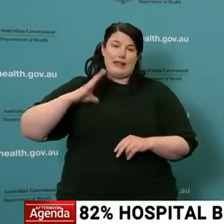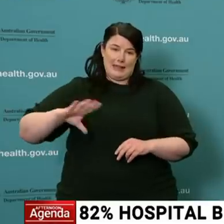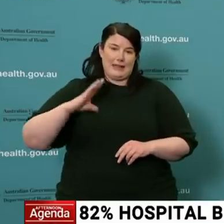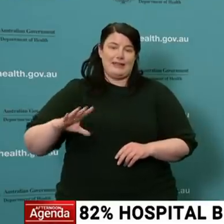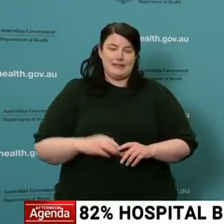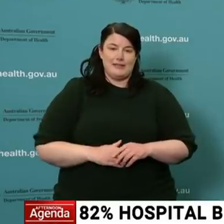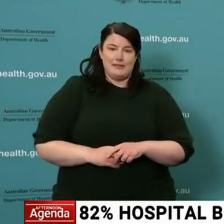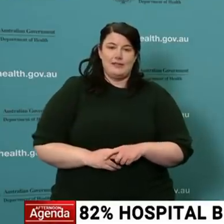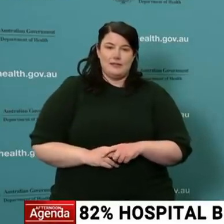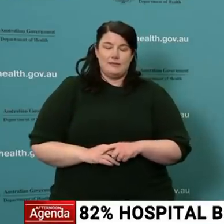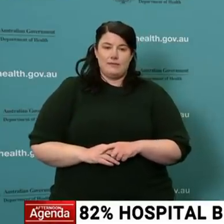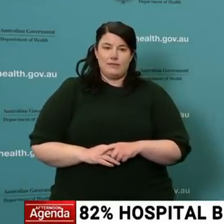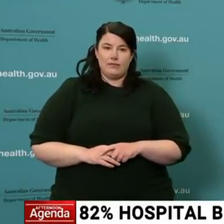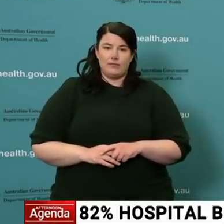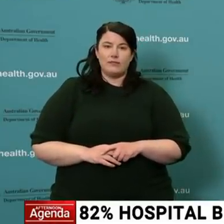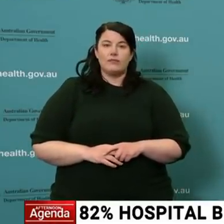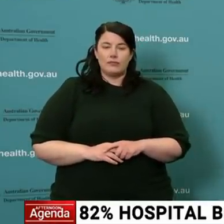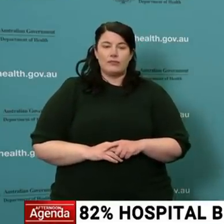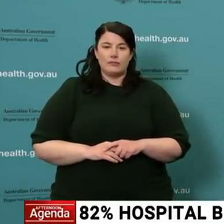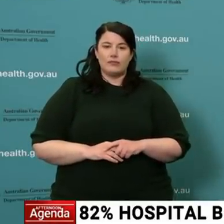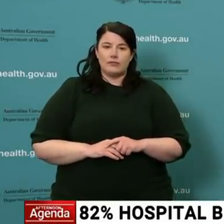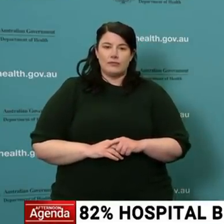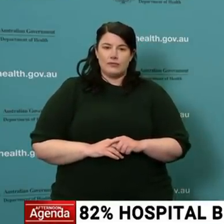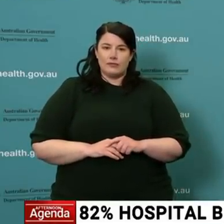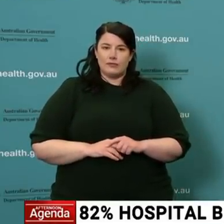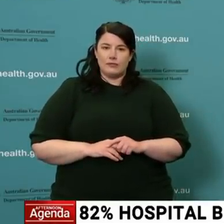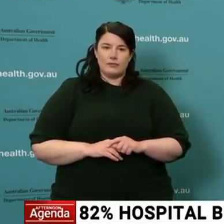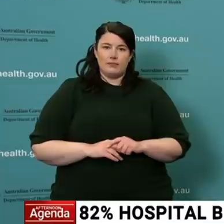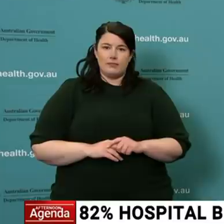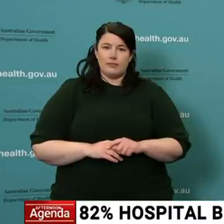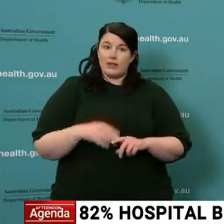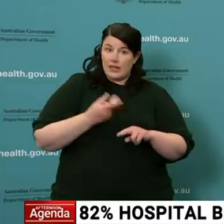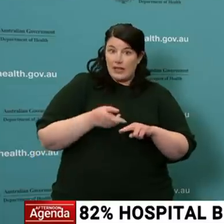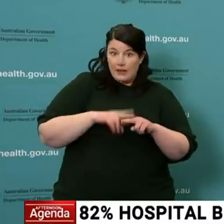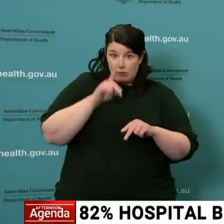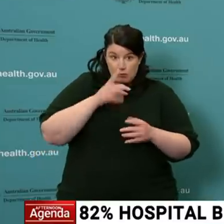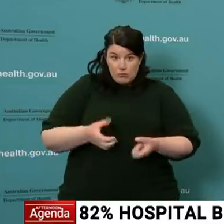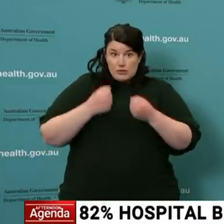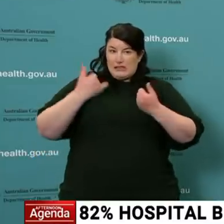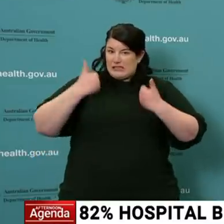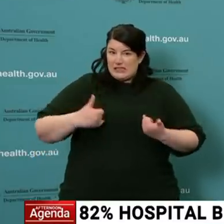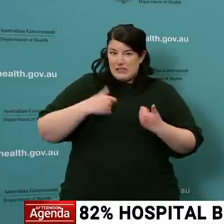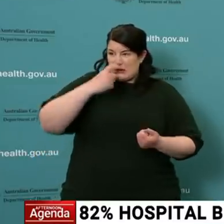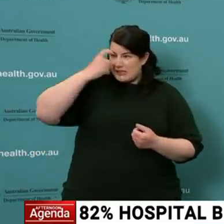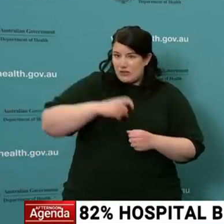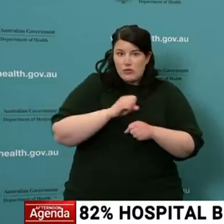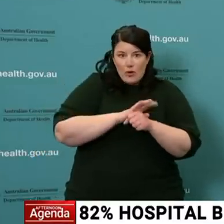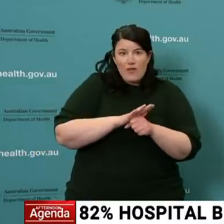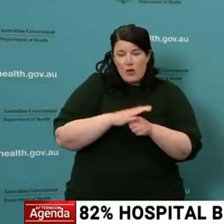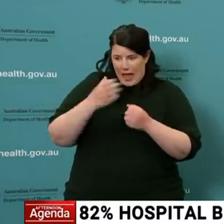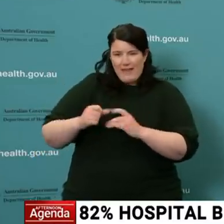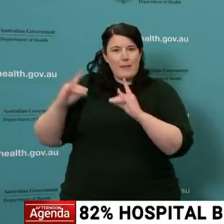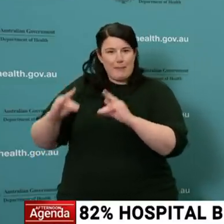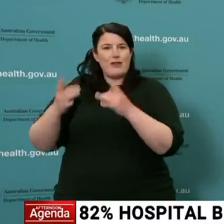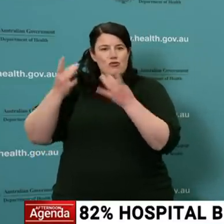news for those who require intensive care for severe COVID disease. It's also, at least in part,